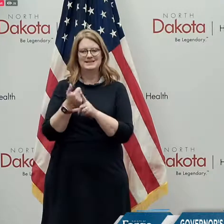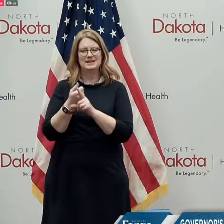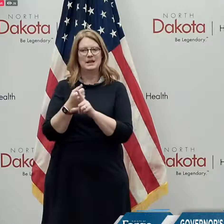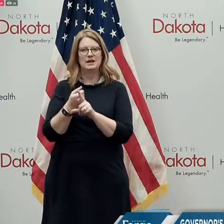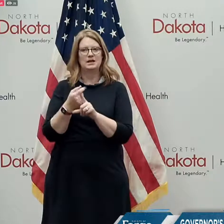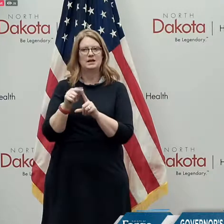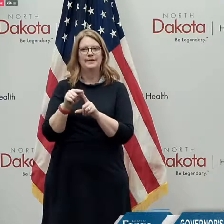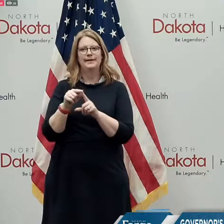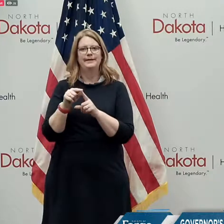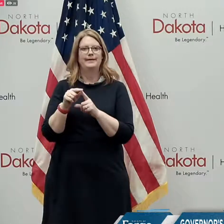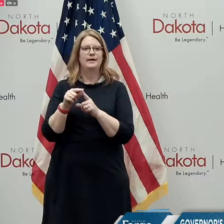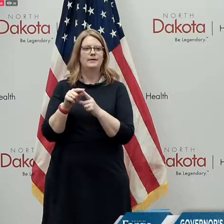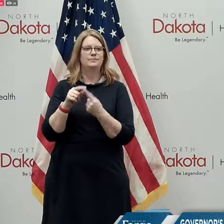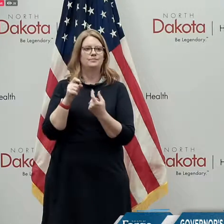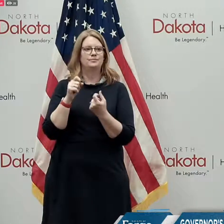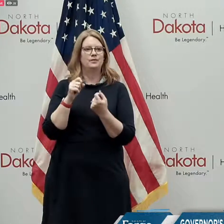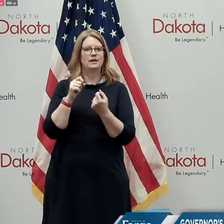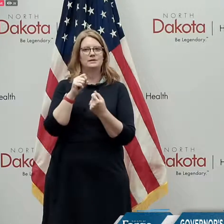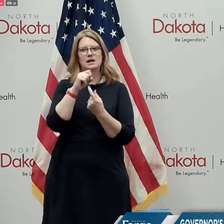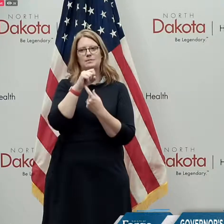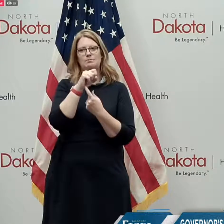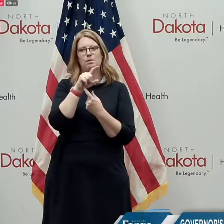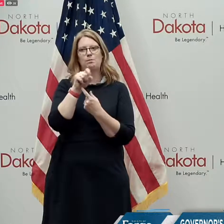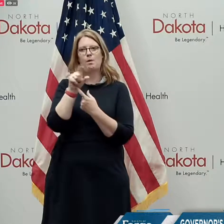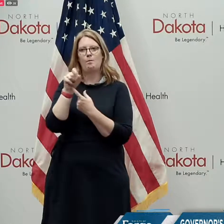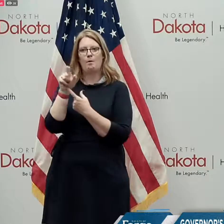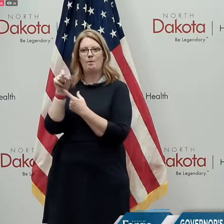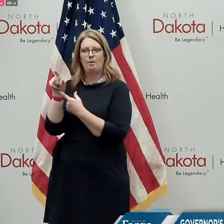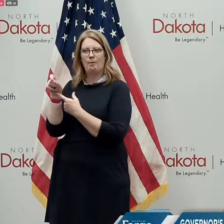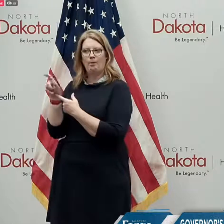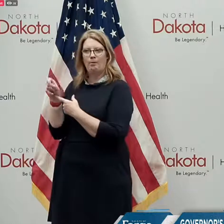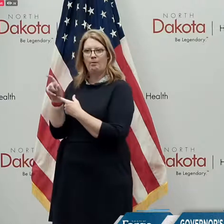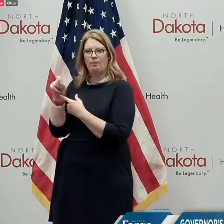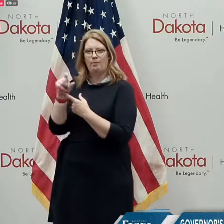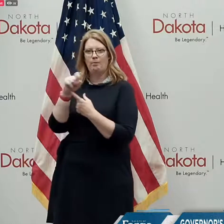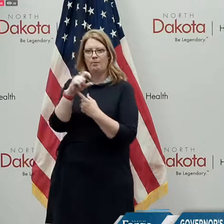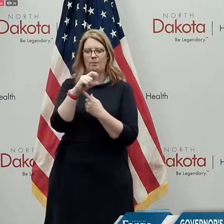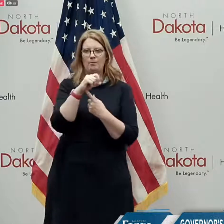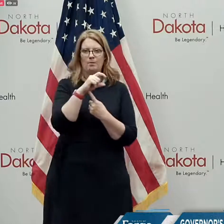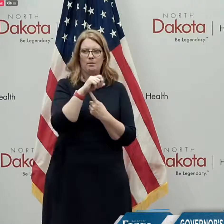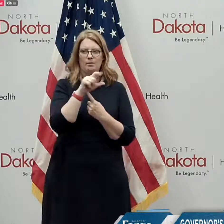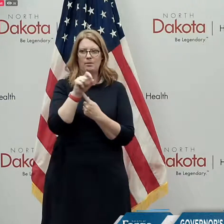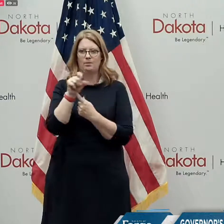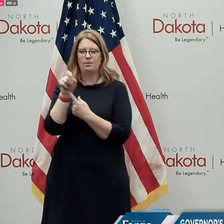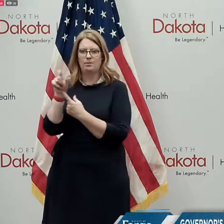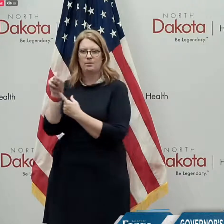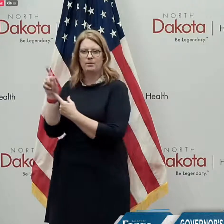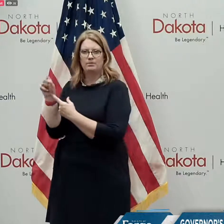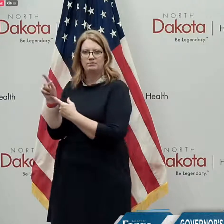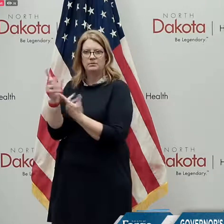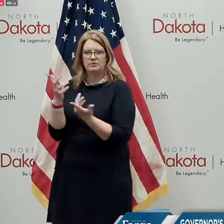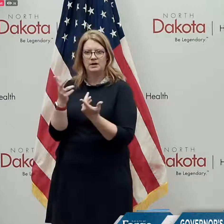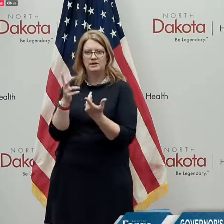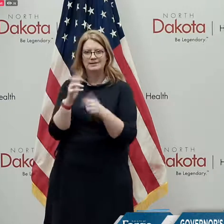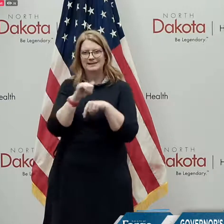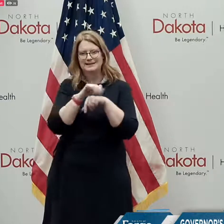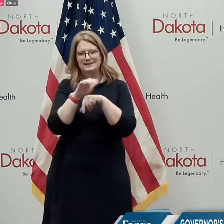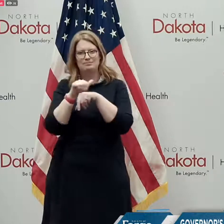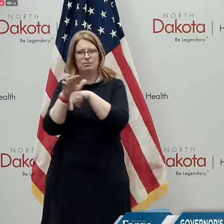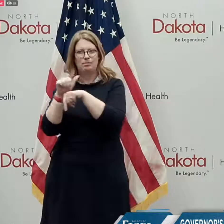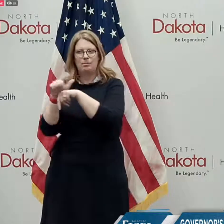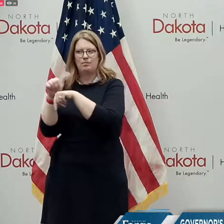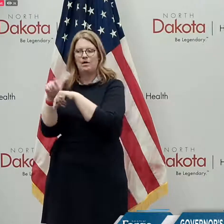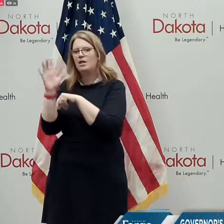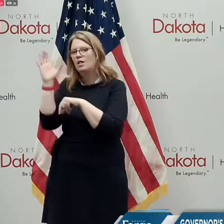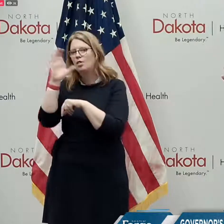in your suit or in your briefcase or in your purse. Think of it as a beacon that's constantly sending out that signal,